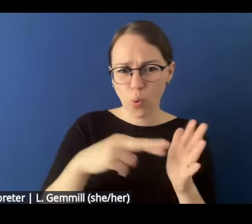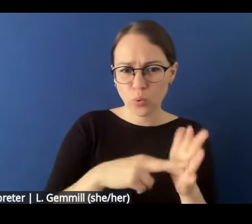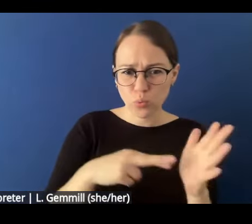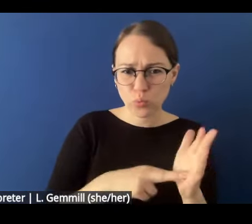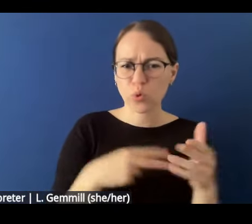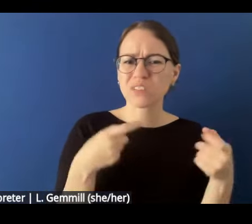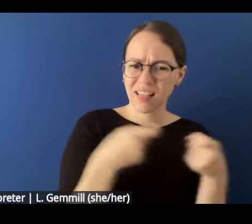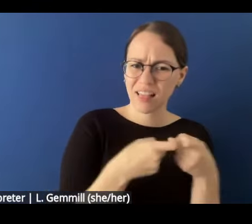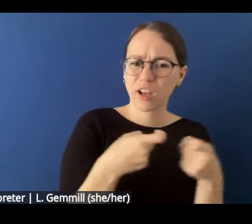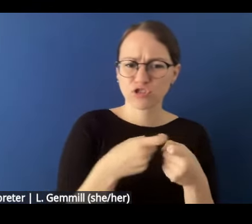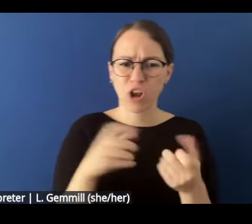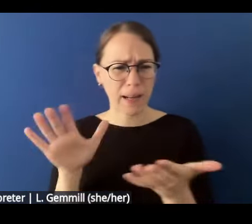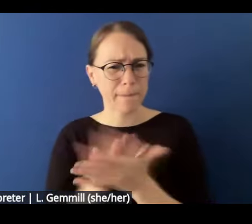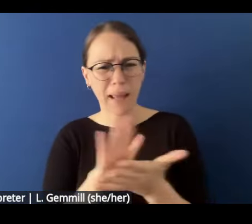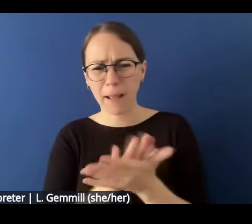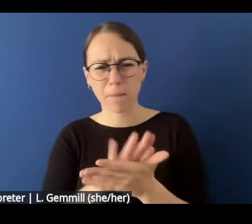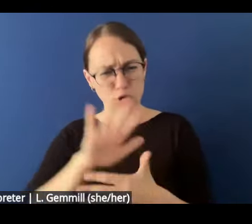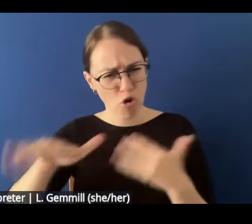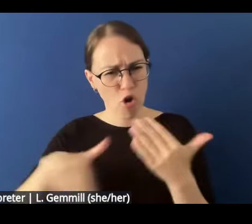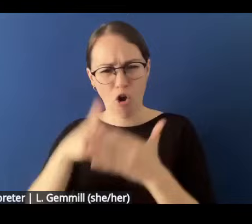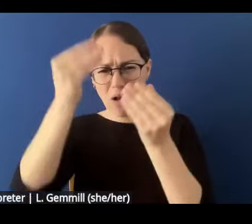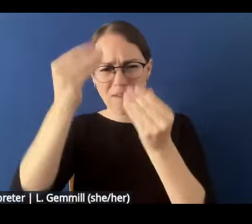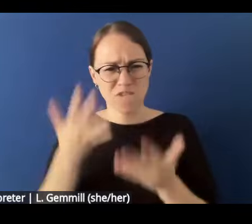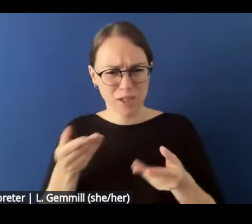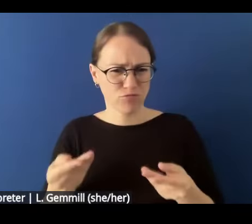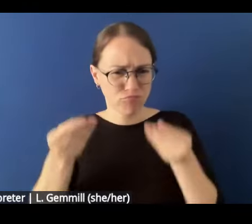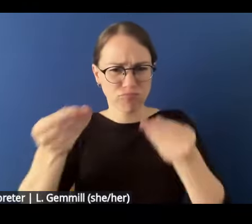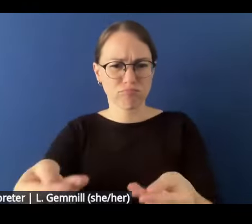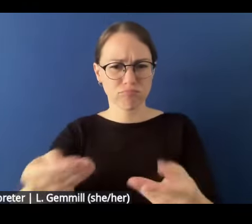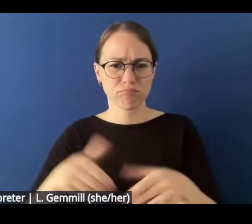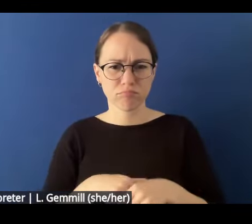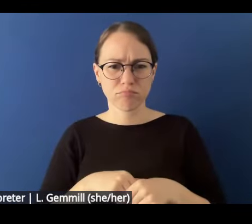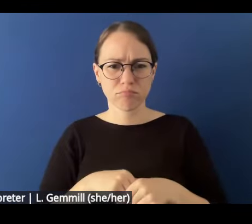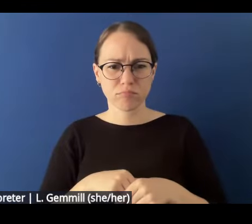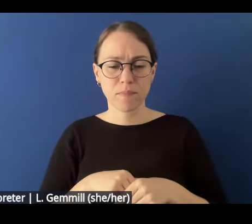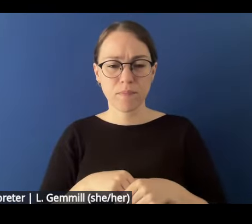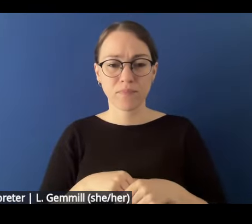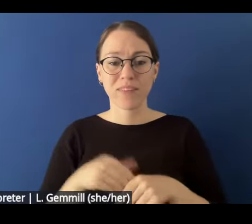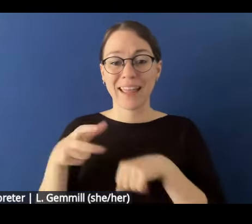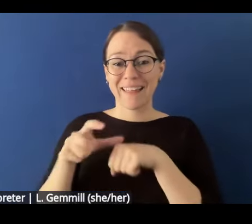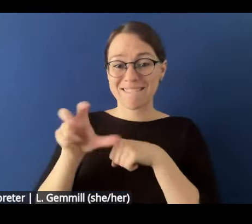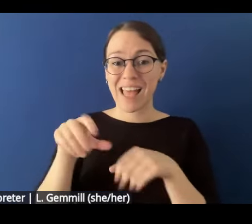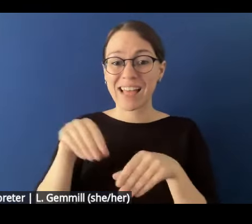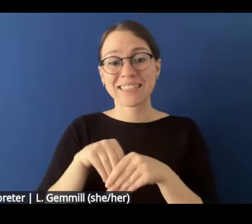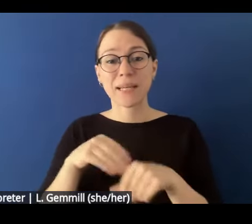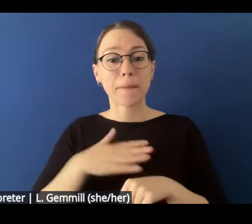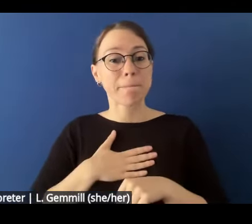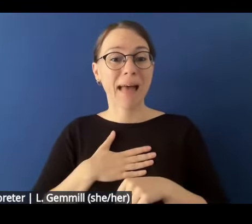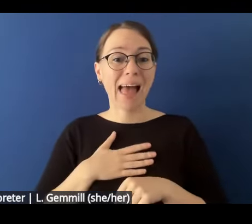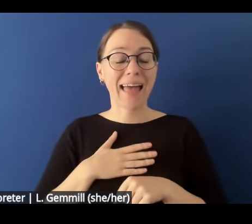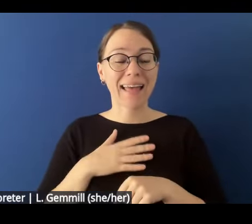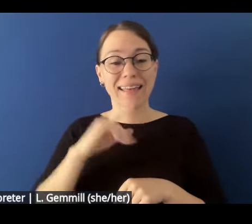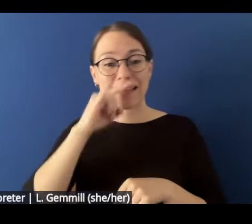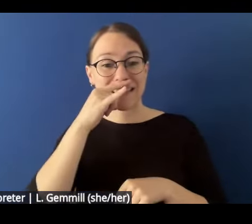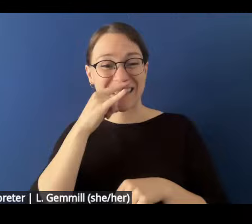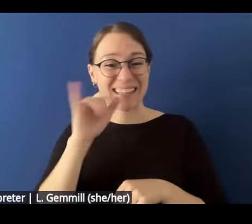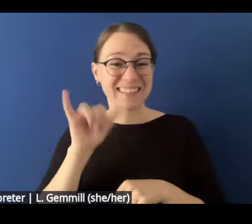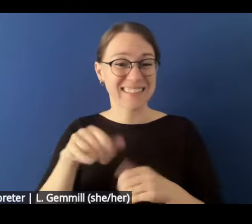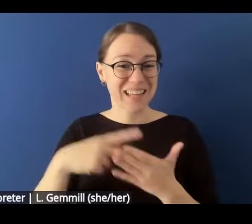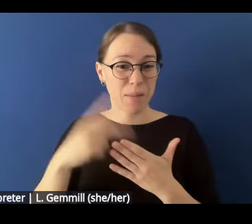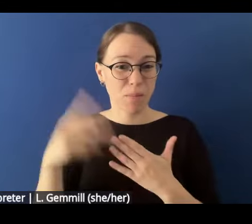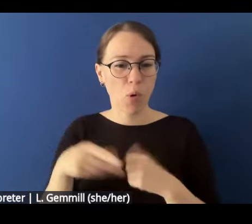clearly indicates, one, Invest in My Kids submitted an original proposed constitutional